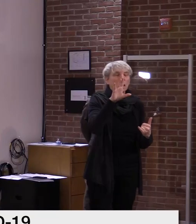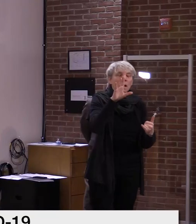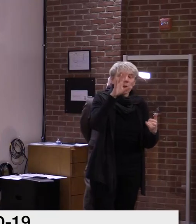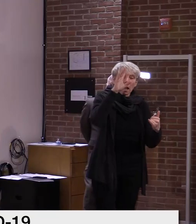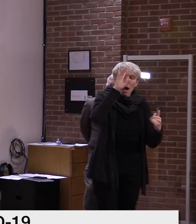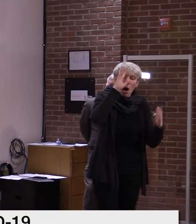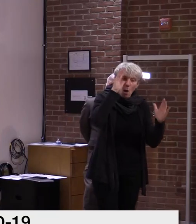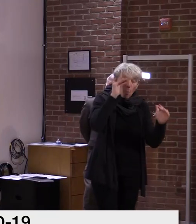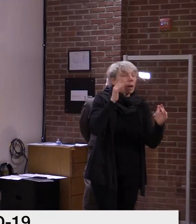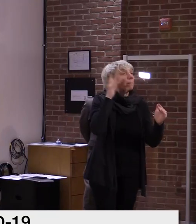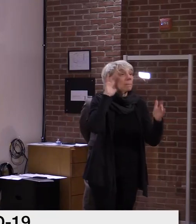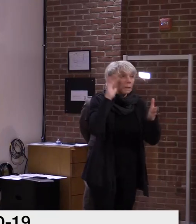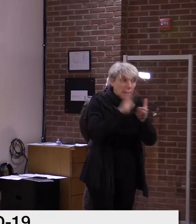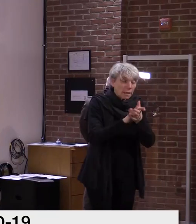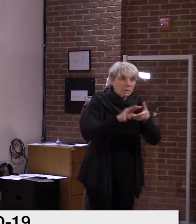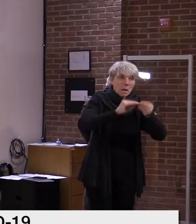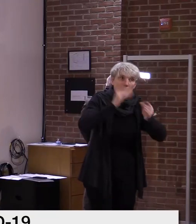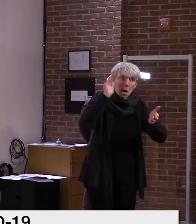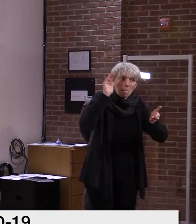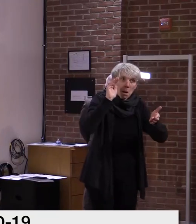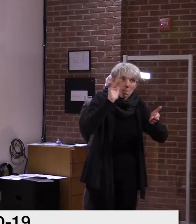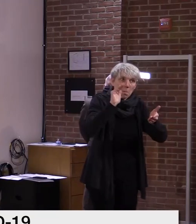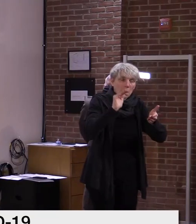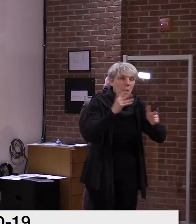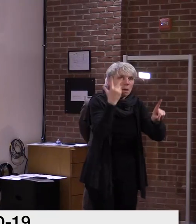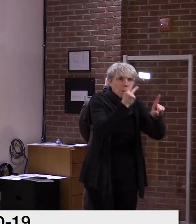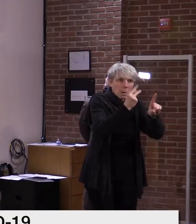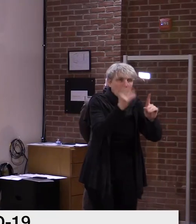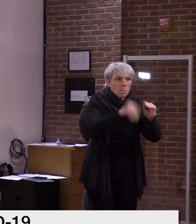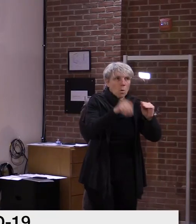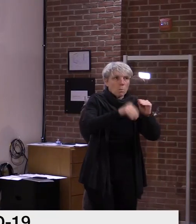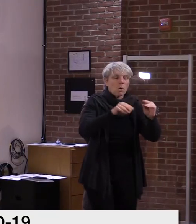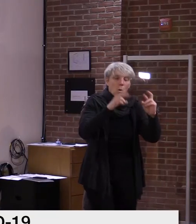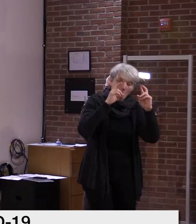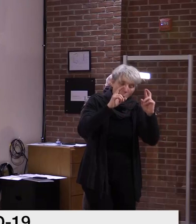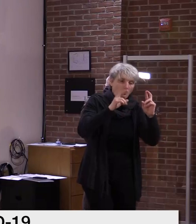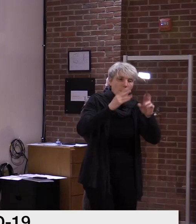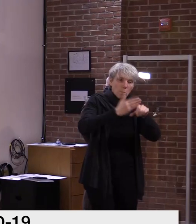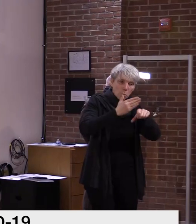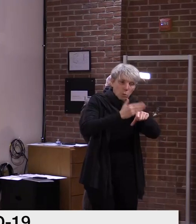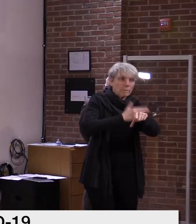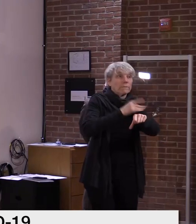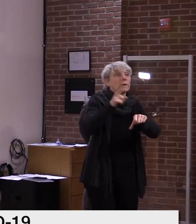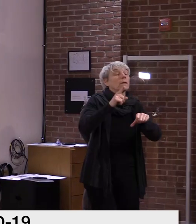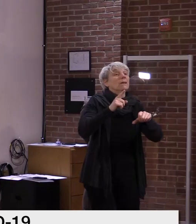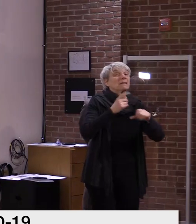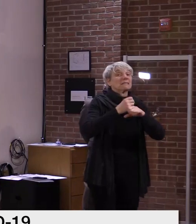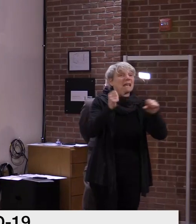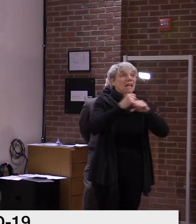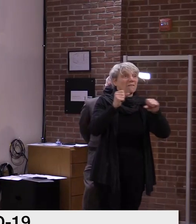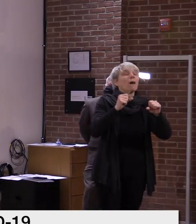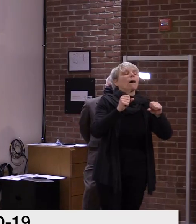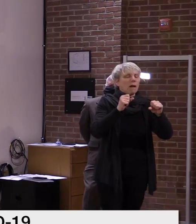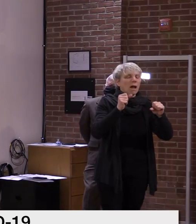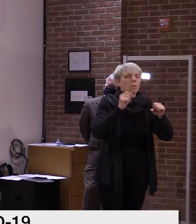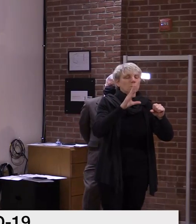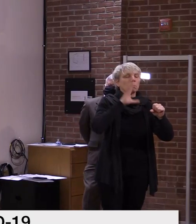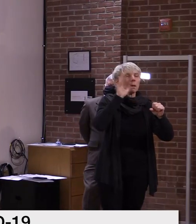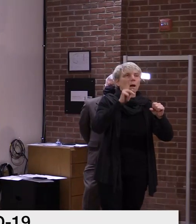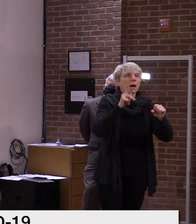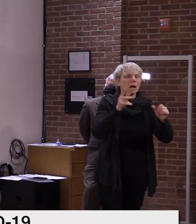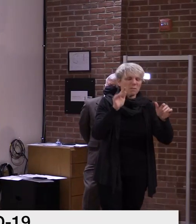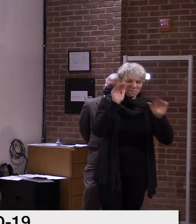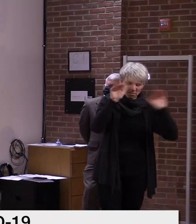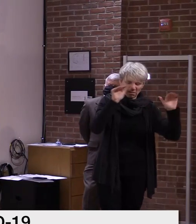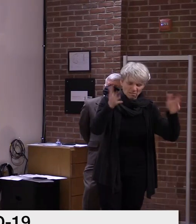people vaccinated, which is the answer. And we'll continue to advocate as soon as it's safe to open up the border.